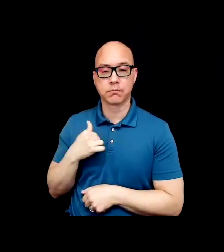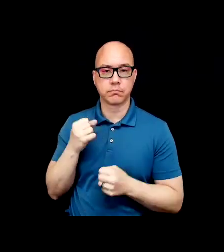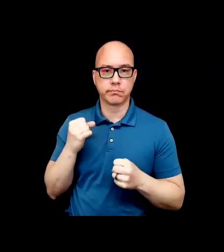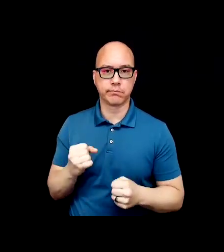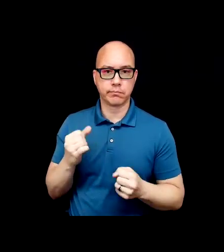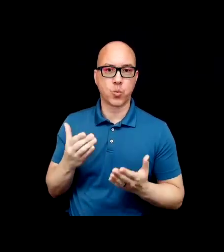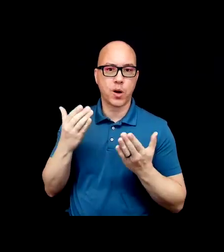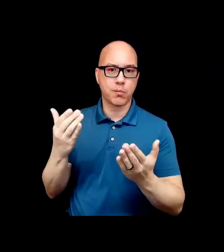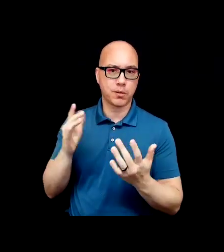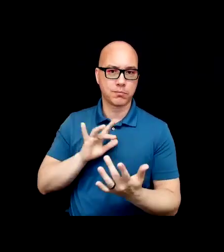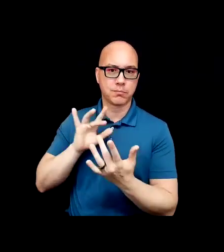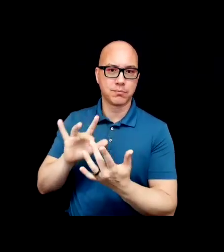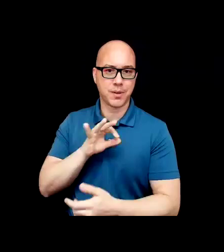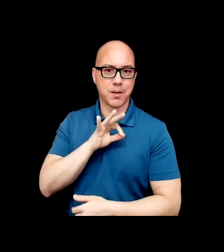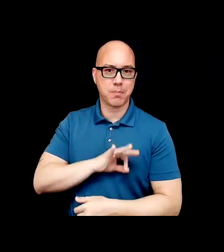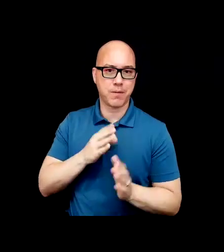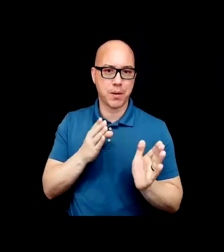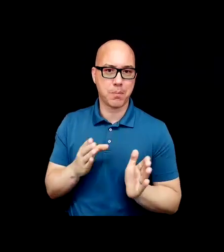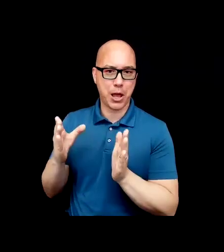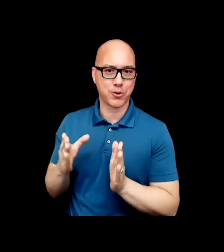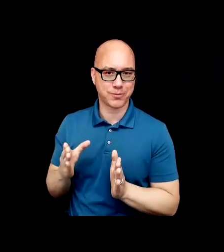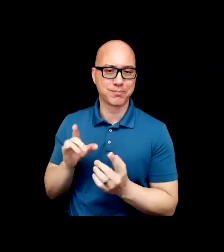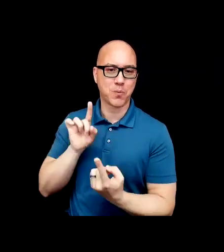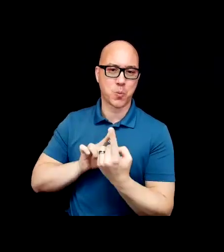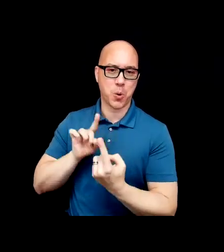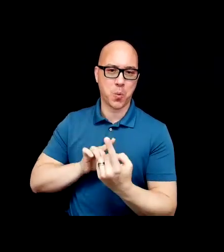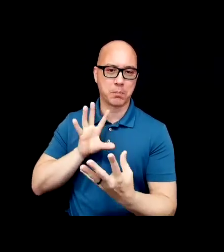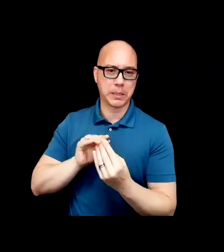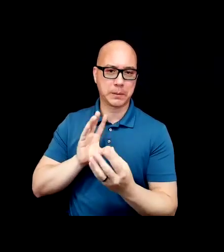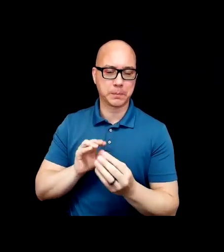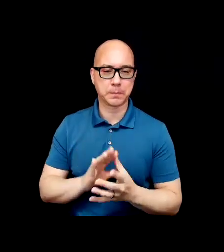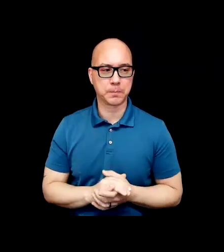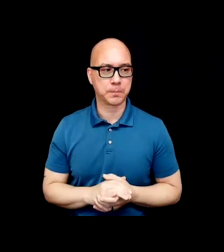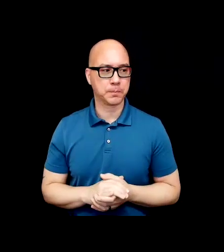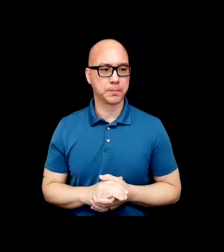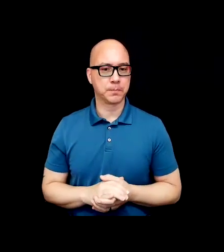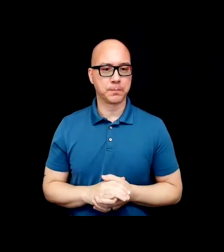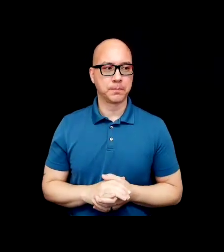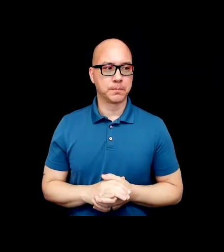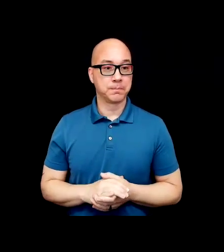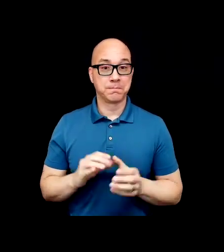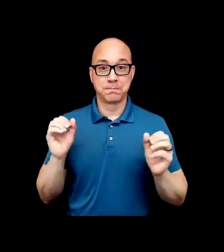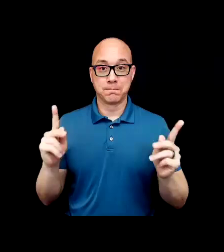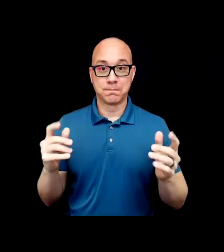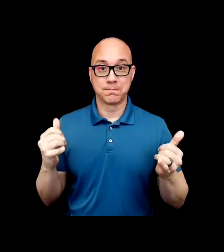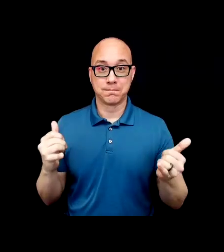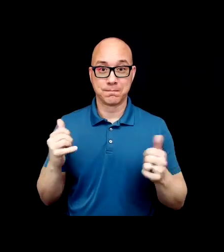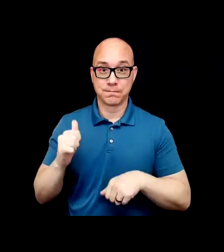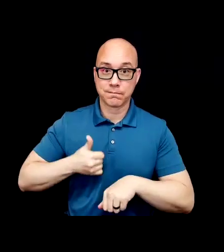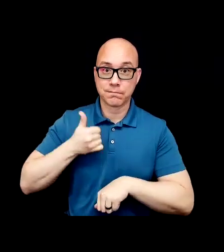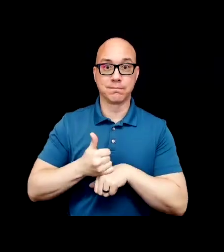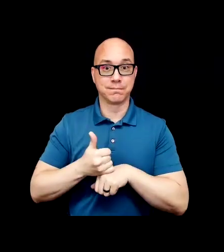contact a benefit planner and request one-on-one support. Okay, now that I've set the stage for what SSDI